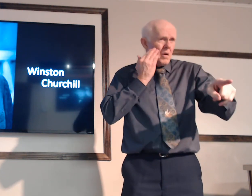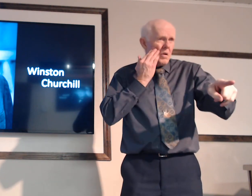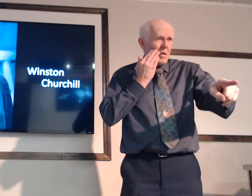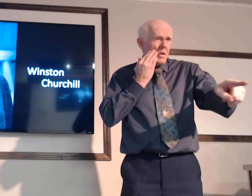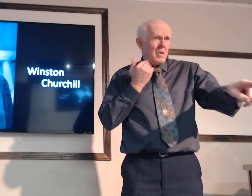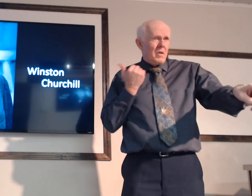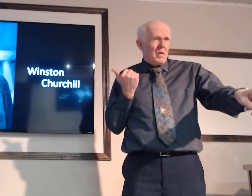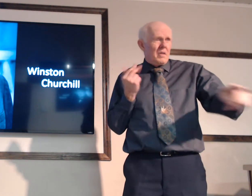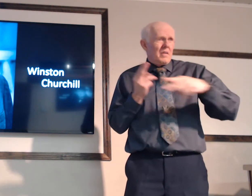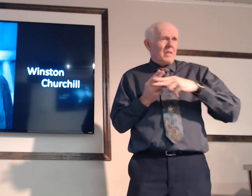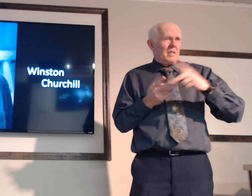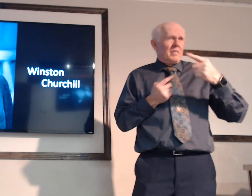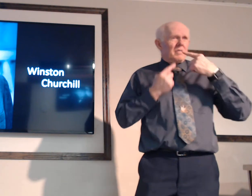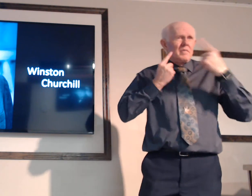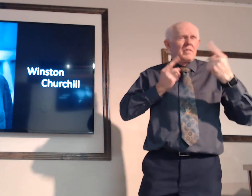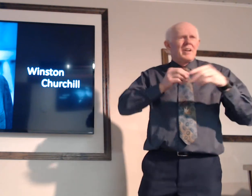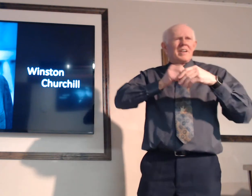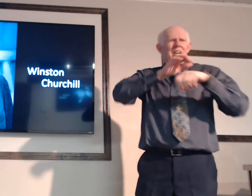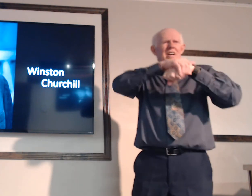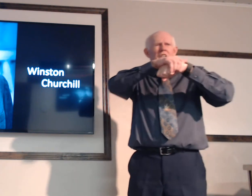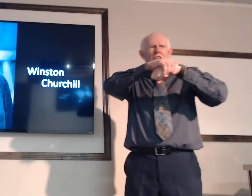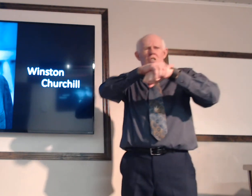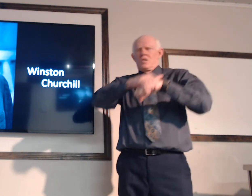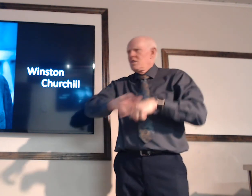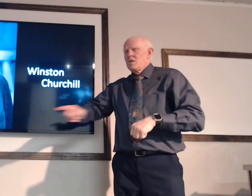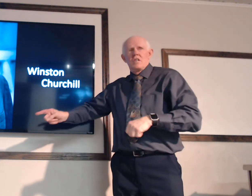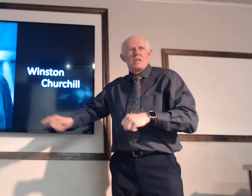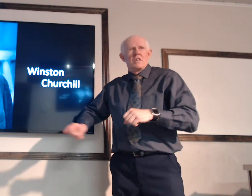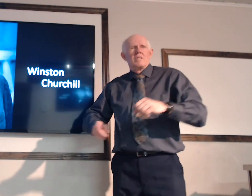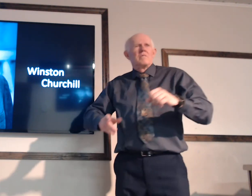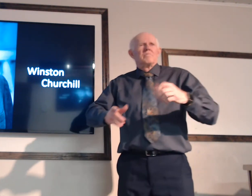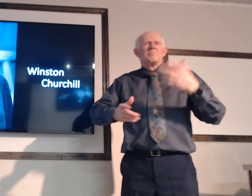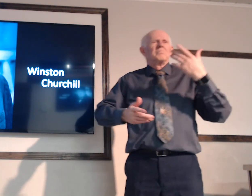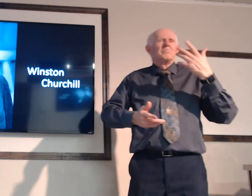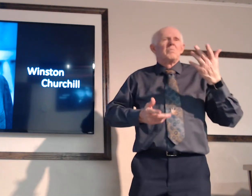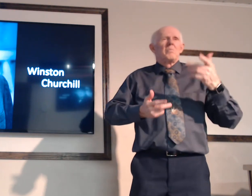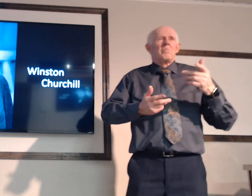some of you, he was a famous man in England